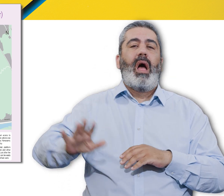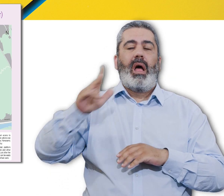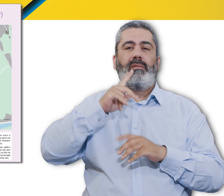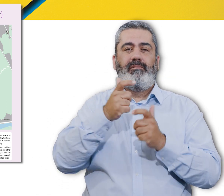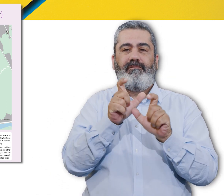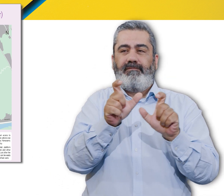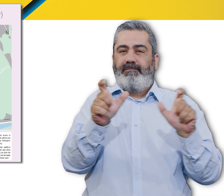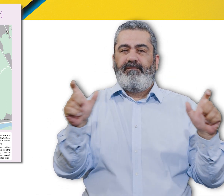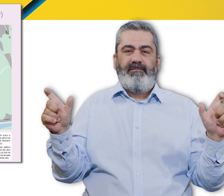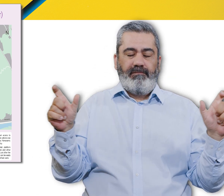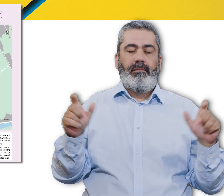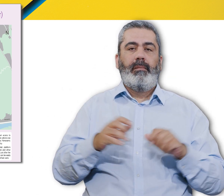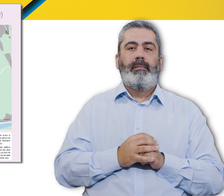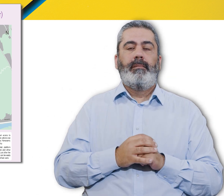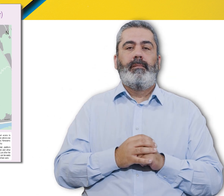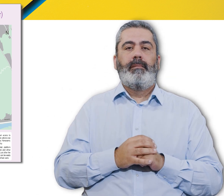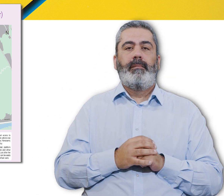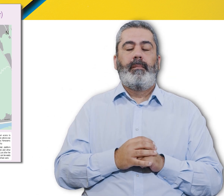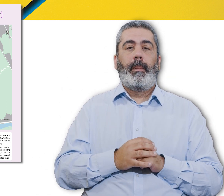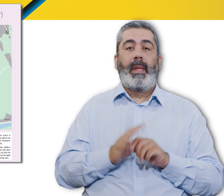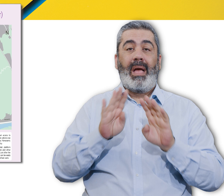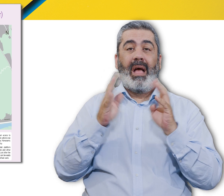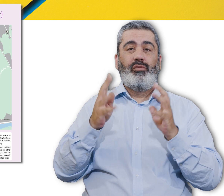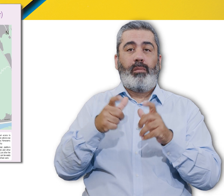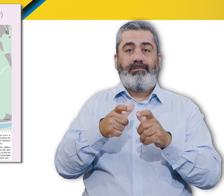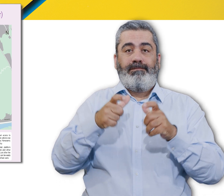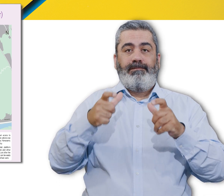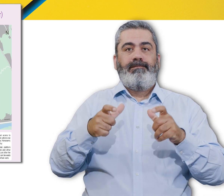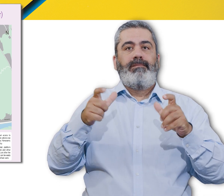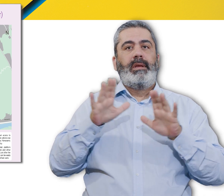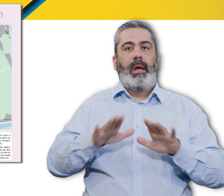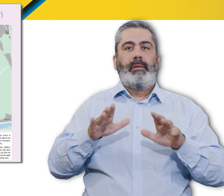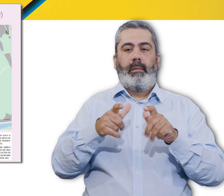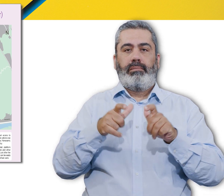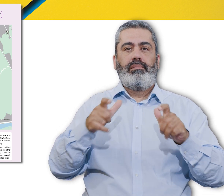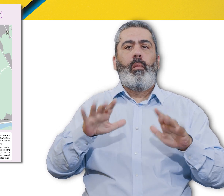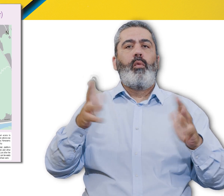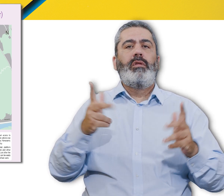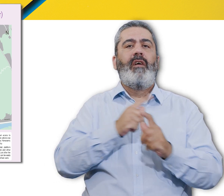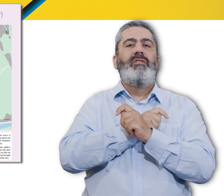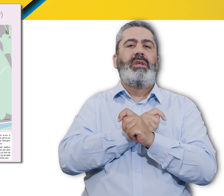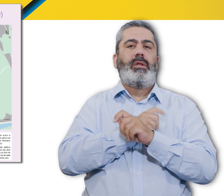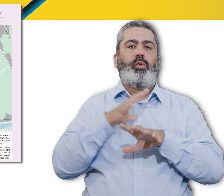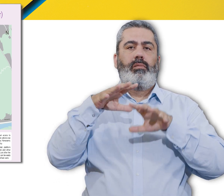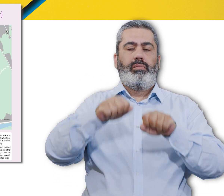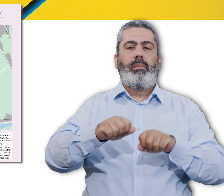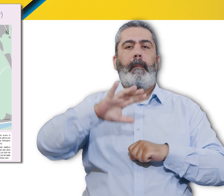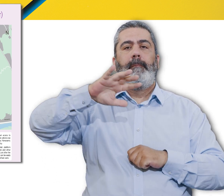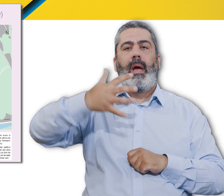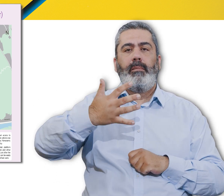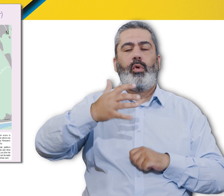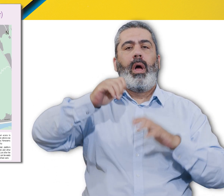the fortress a few centuries later to protect the Balkans from the barbarians' invasions. The castle was enlarged over time,